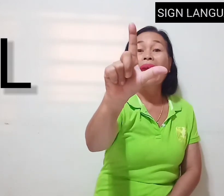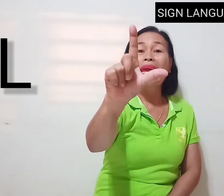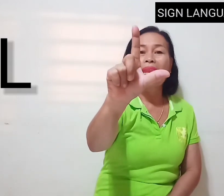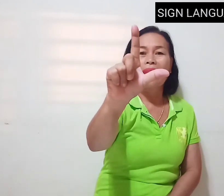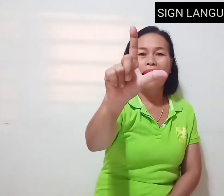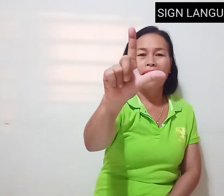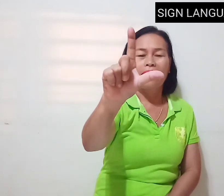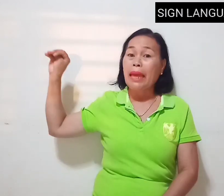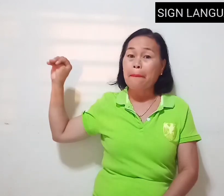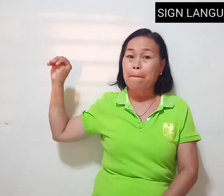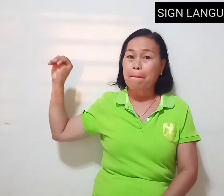L. M.